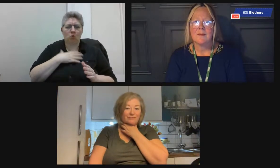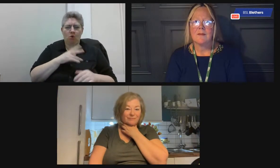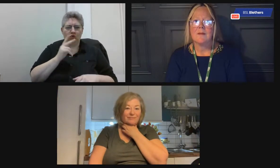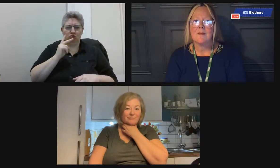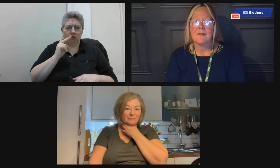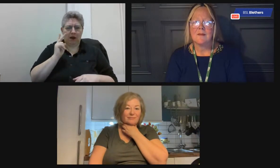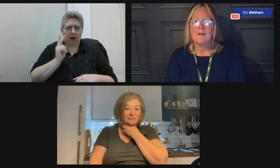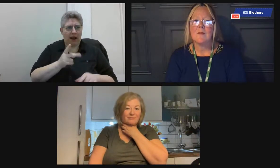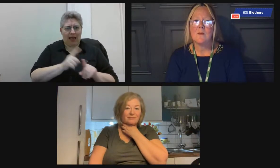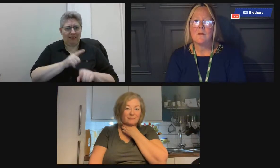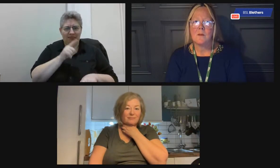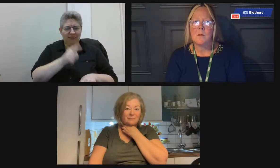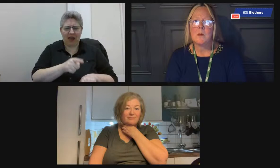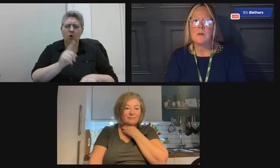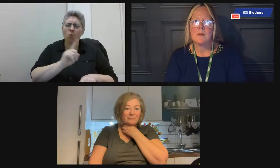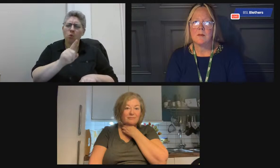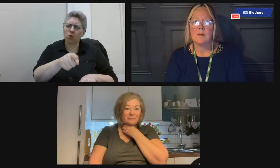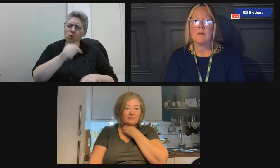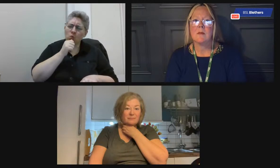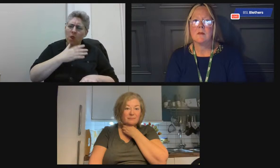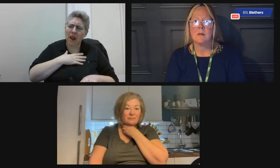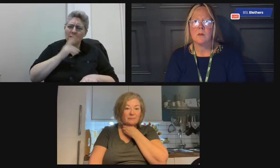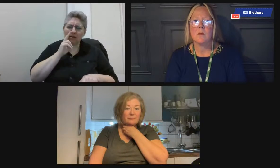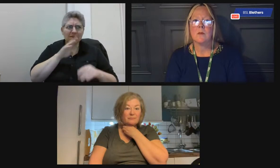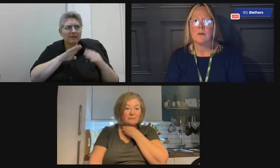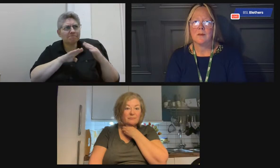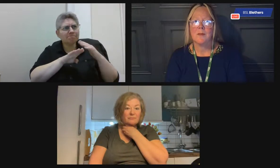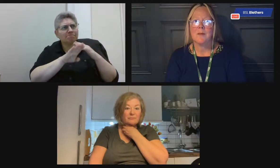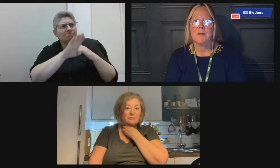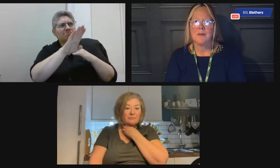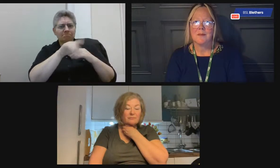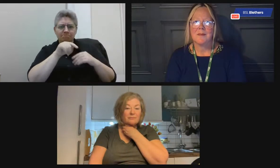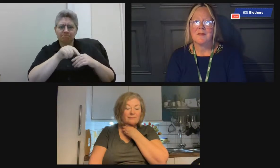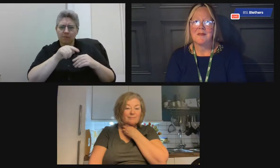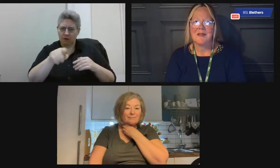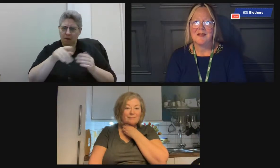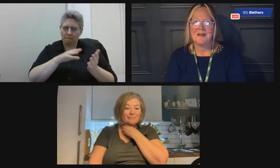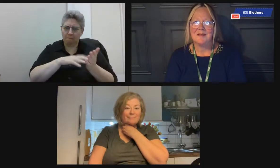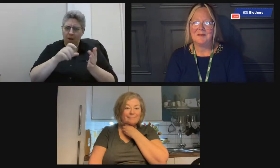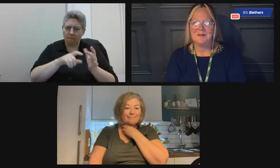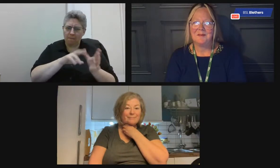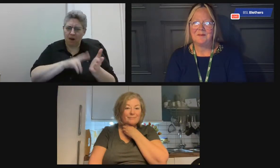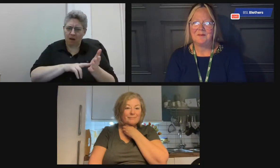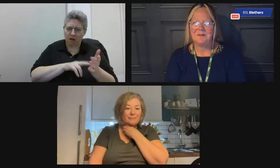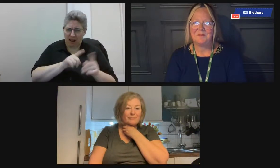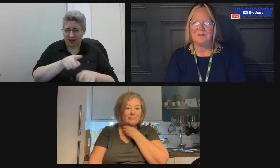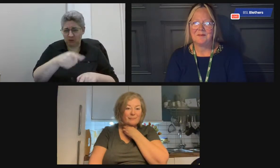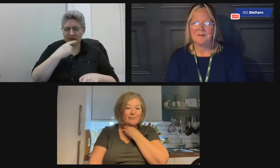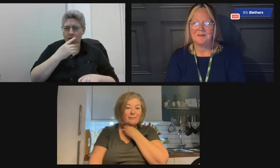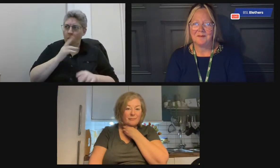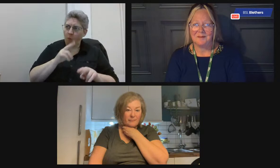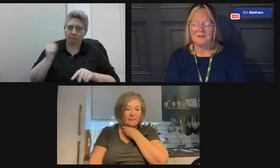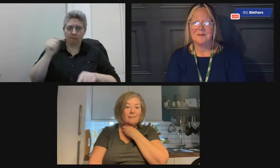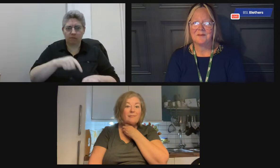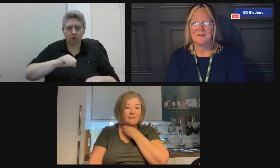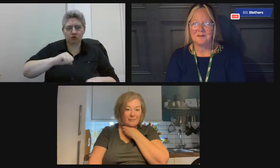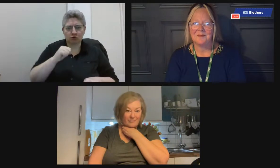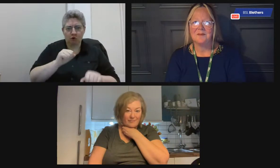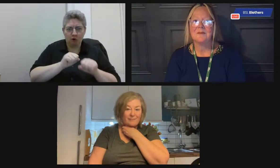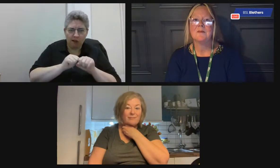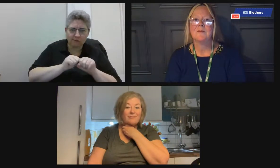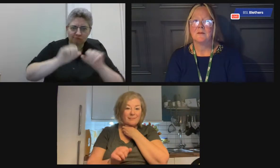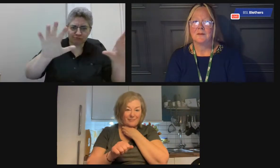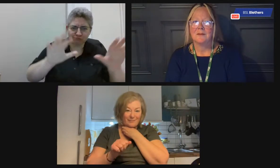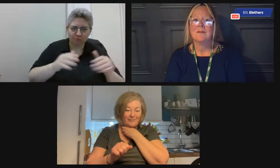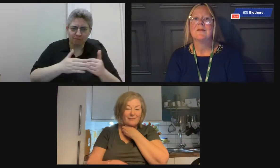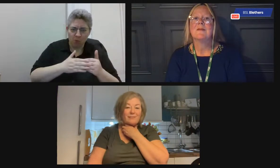a personal perspective, I mean, obviously you don't want to go through that again, but what would you like to see sort of improved? Like